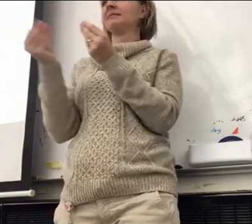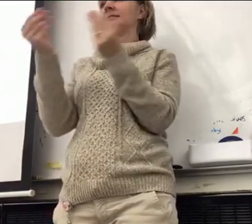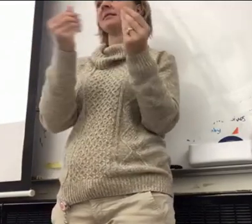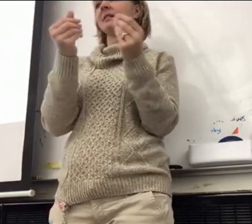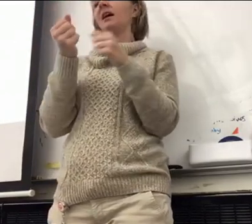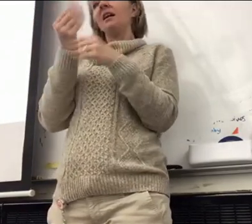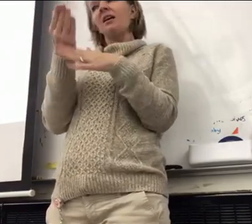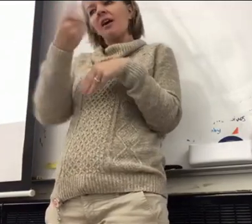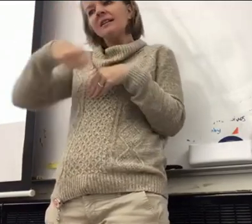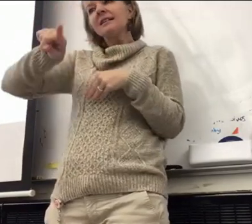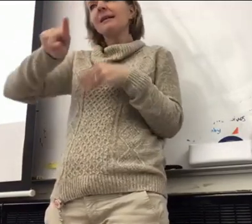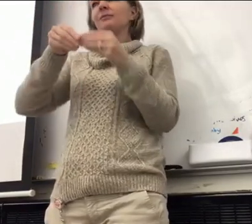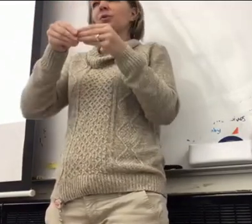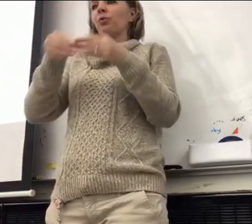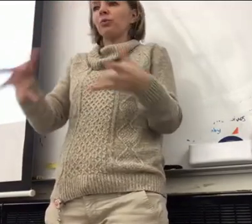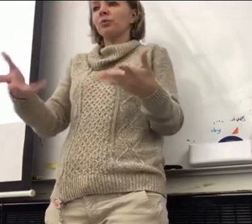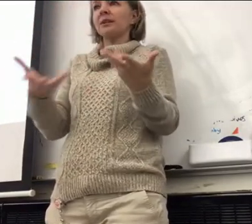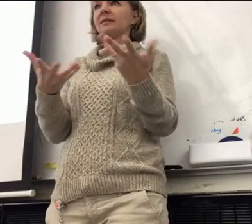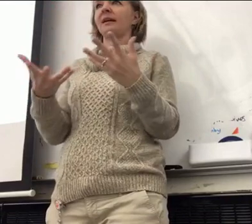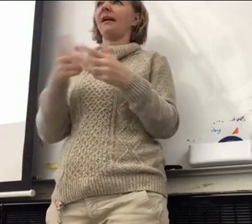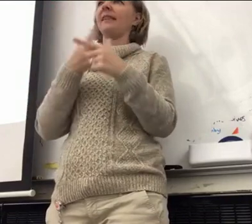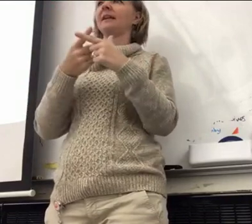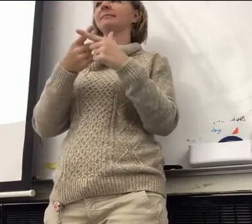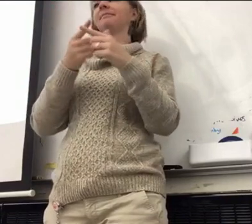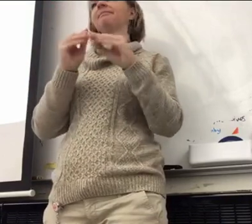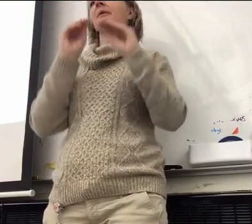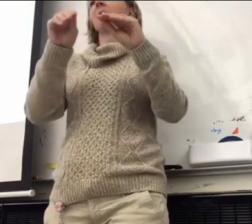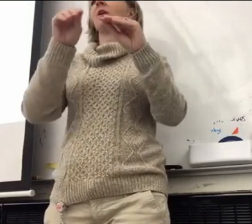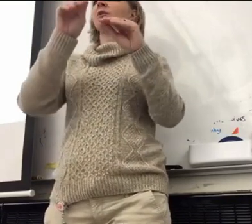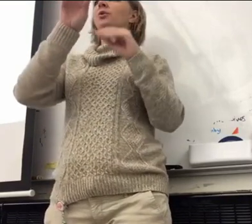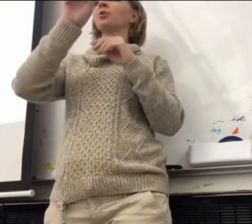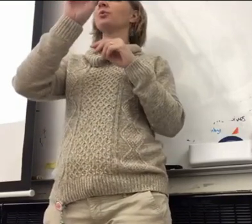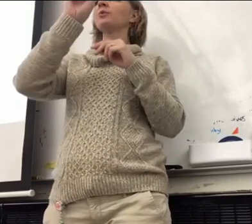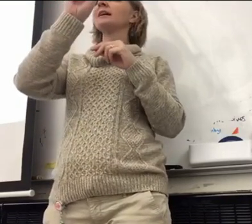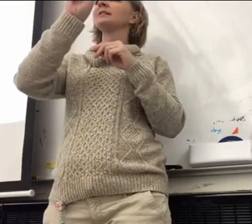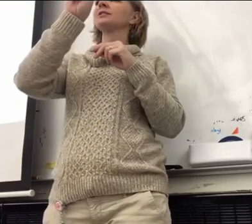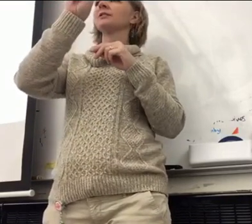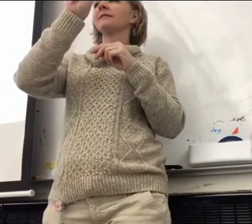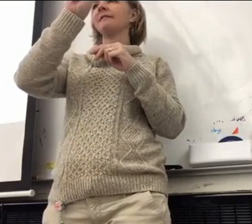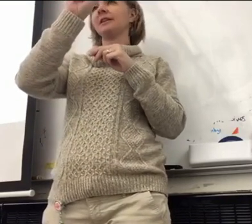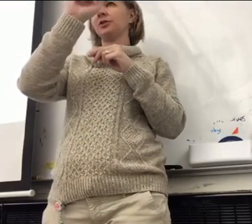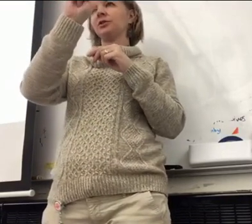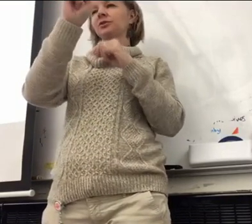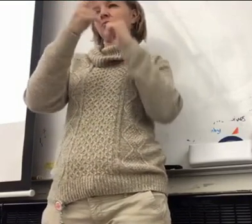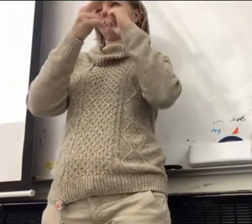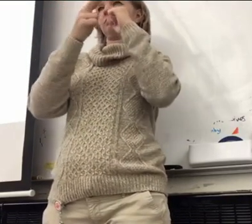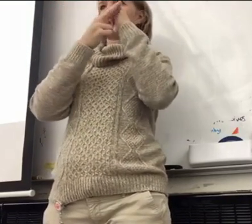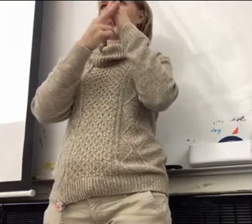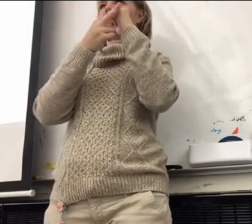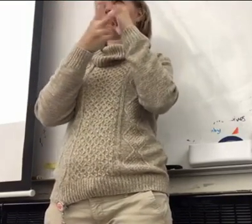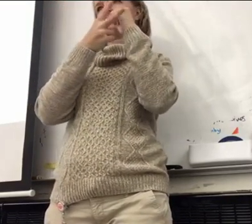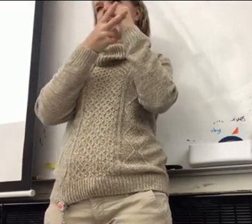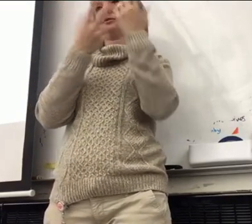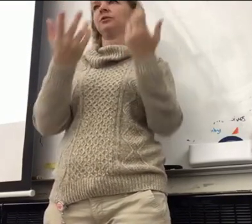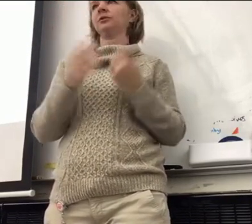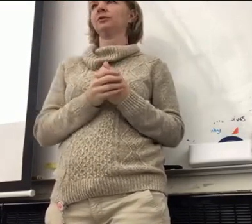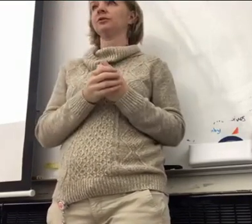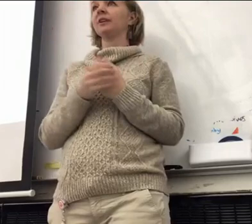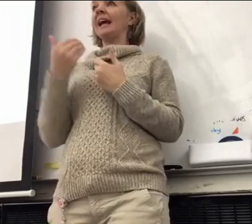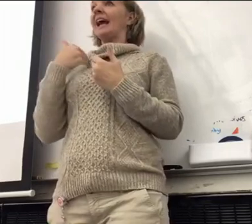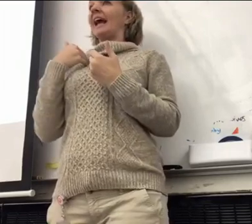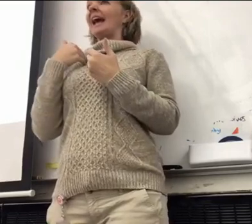going to cause them to be able to lose that and put it on reservations, although the reservation system is going to come just a little bit later. Anybody have questions on the Trail of Tears before we